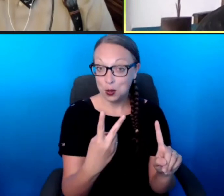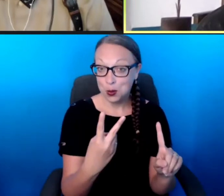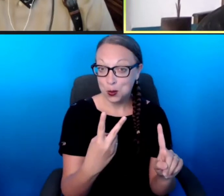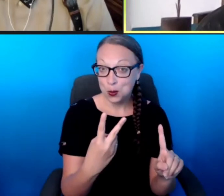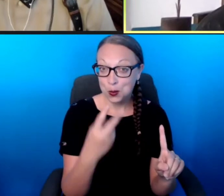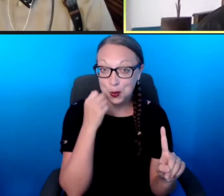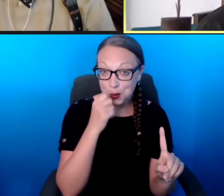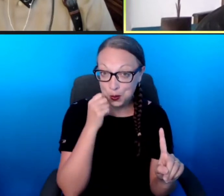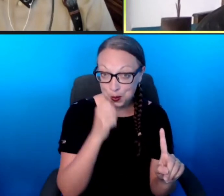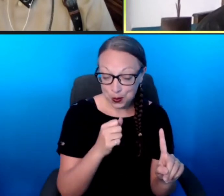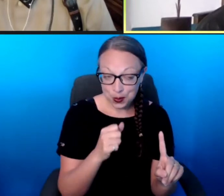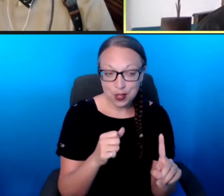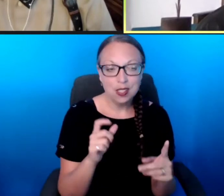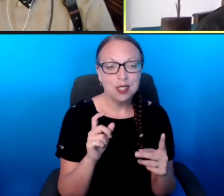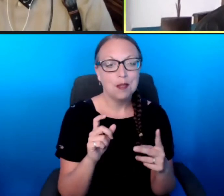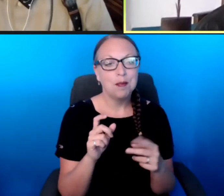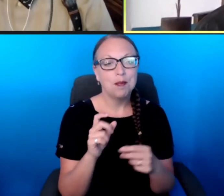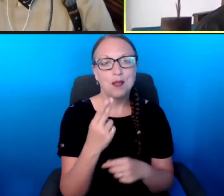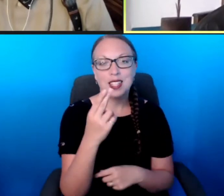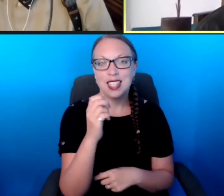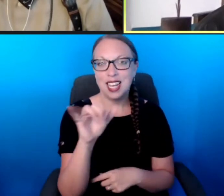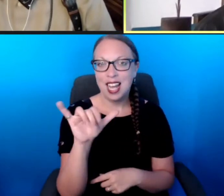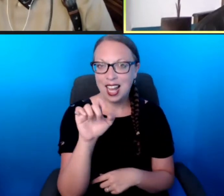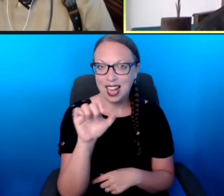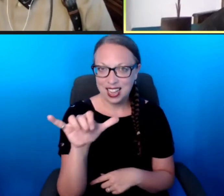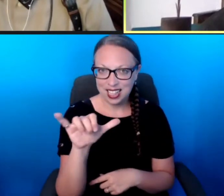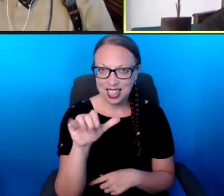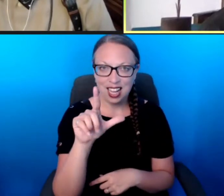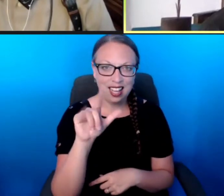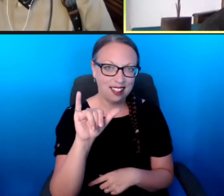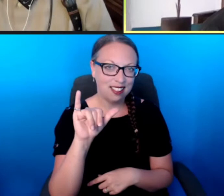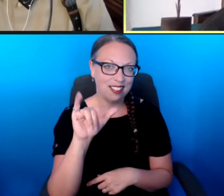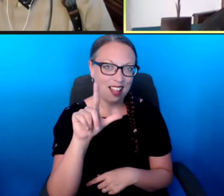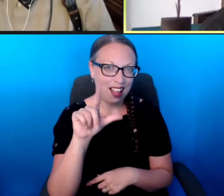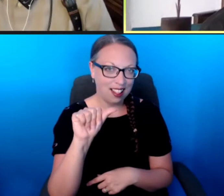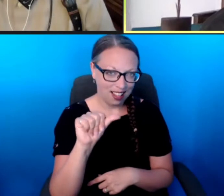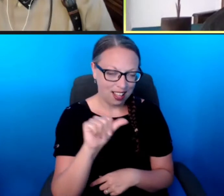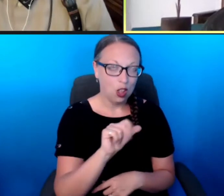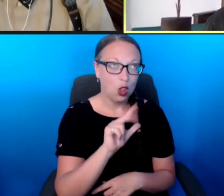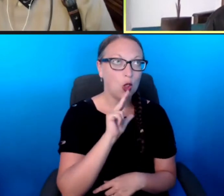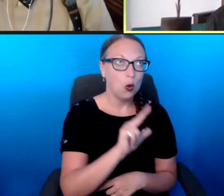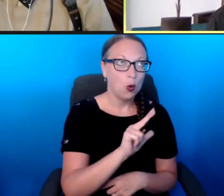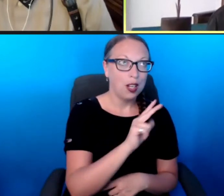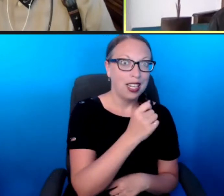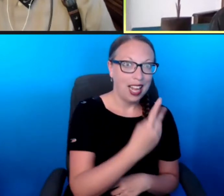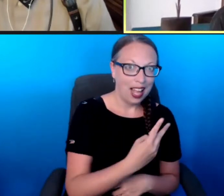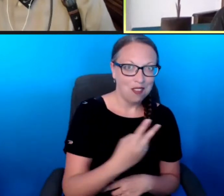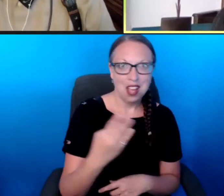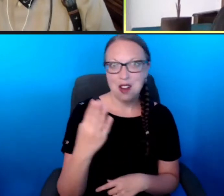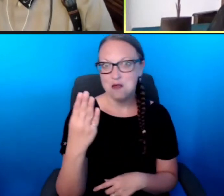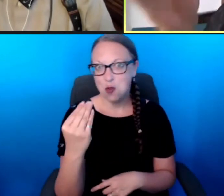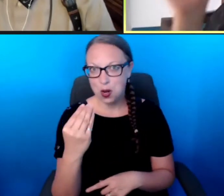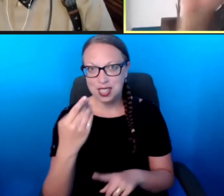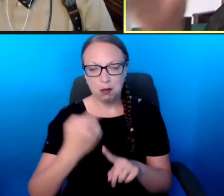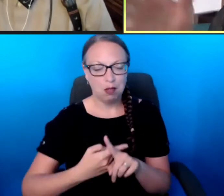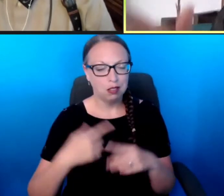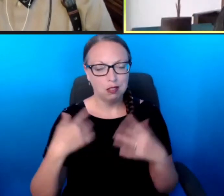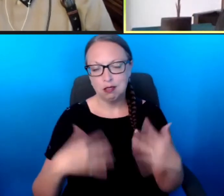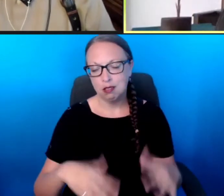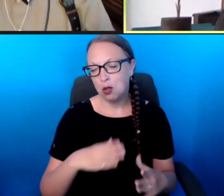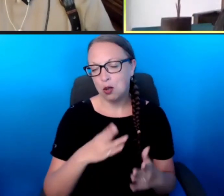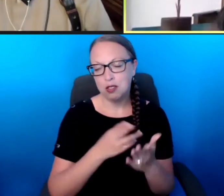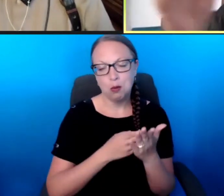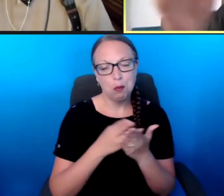Ailey and Isla, and that's 3.5 and 14 months. It's pure joy. Carol gets